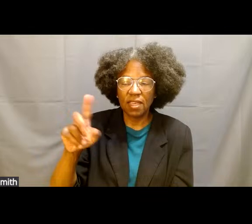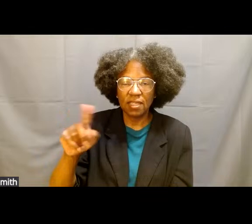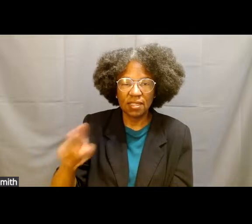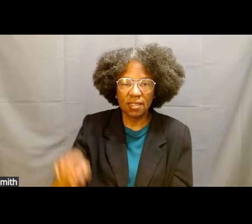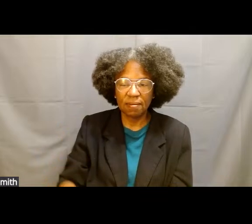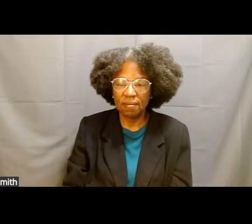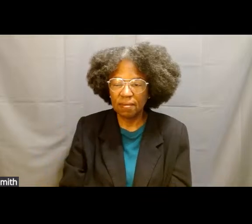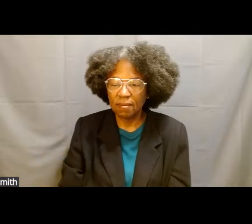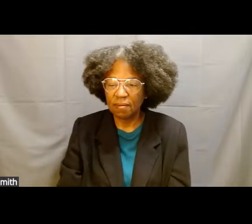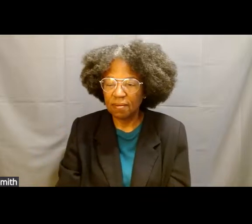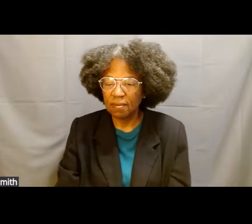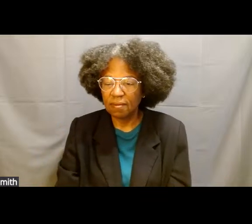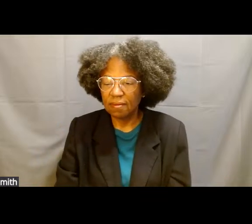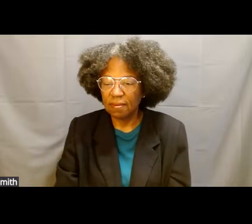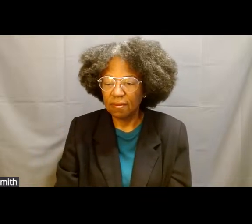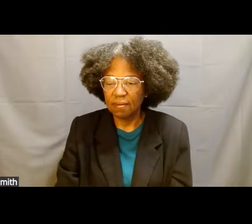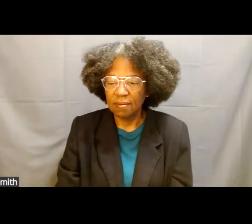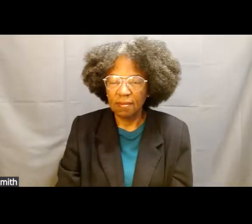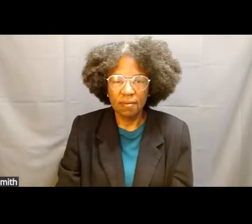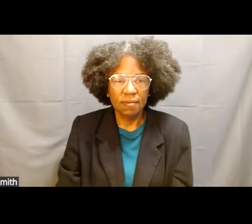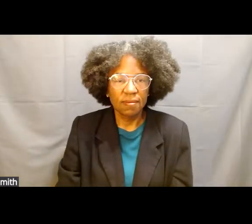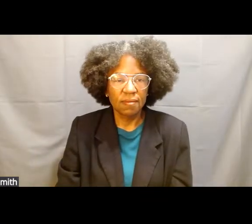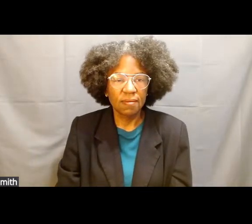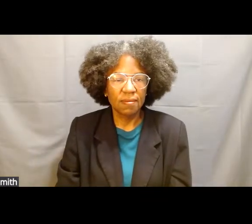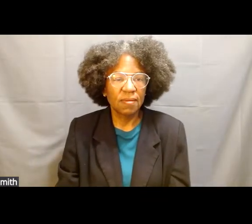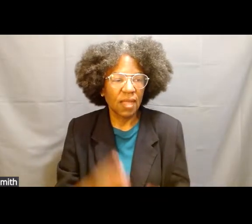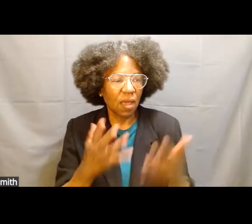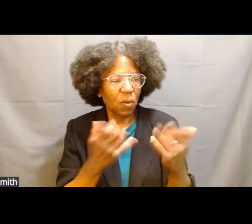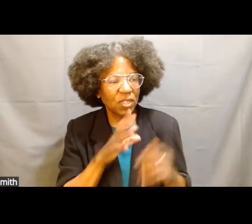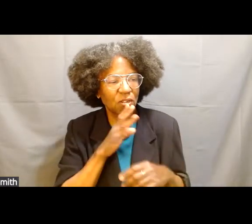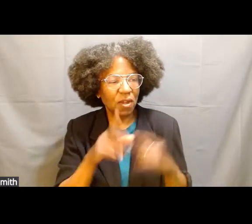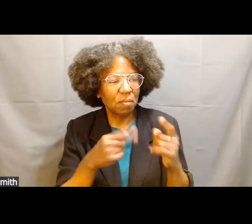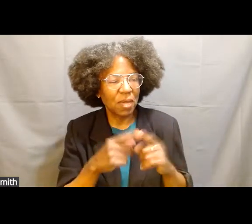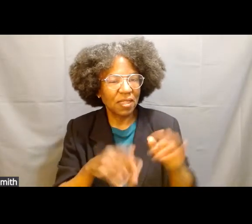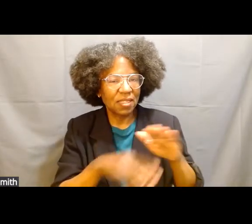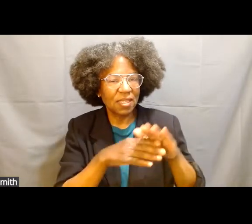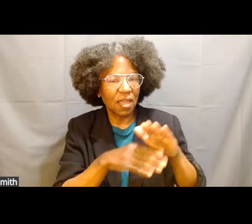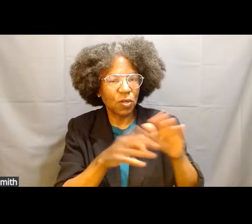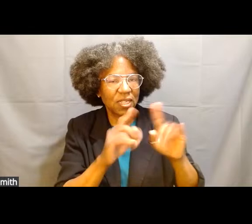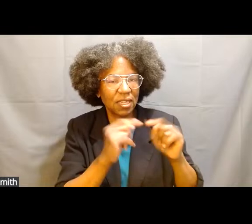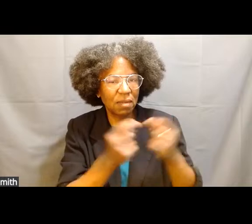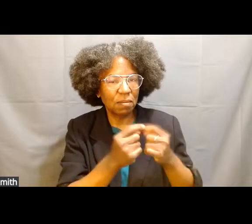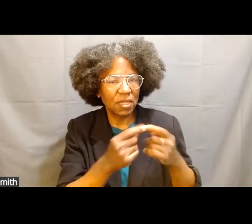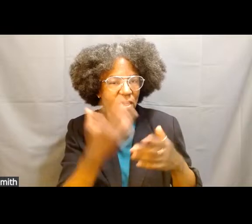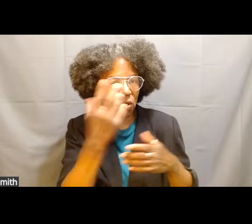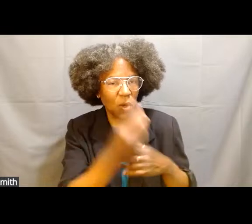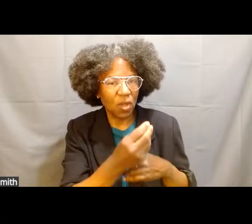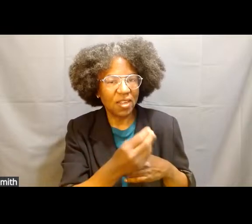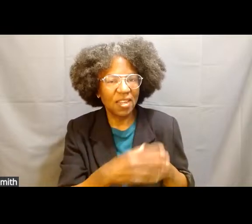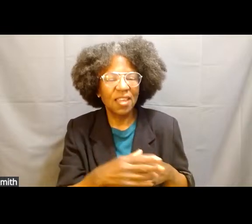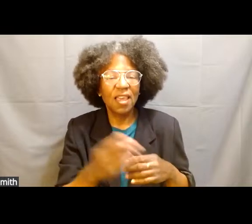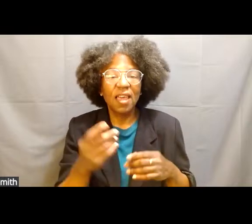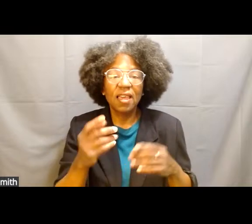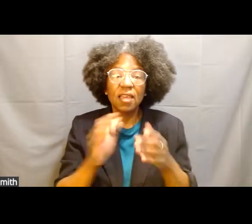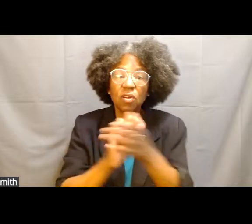I was going to talk about the soccer team, but they're gone. So congratulations to all of our athletes that already